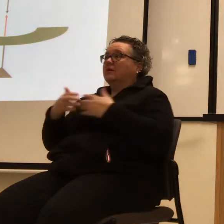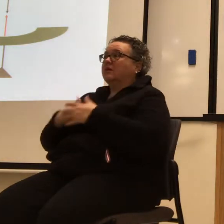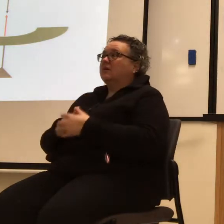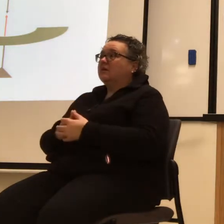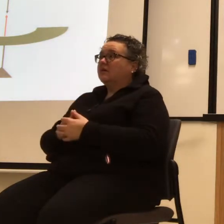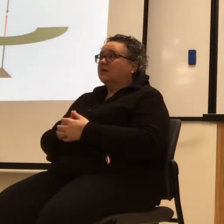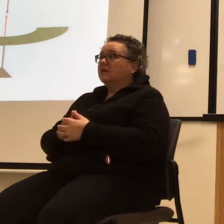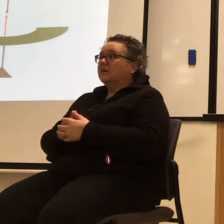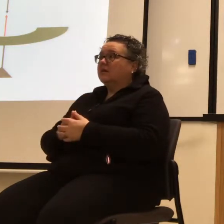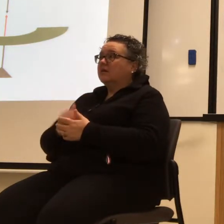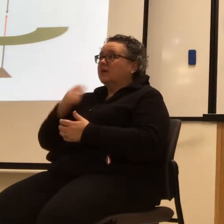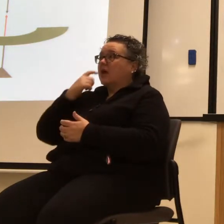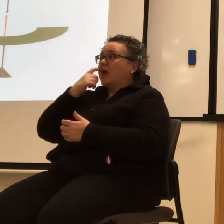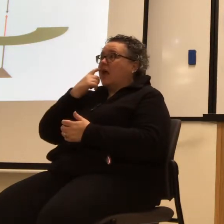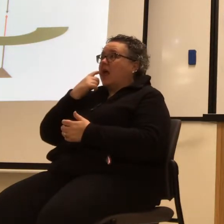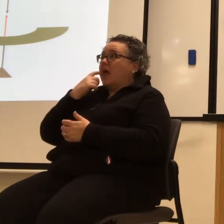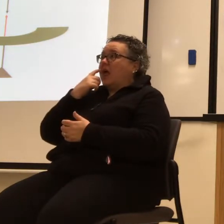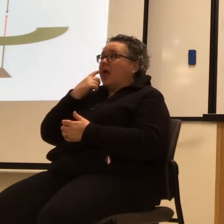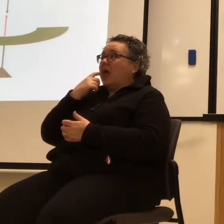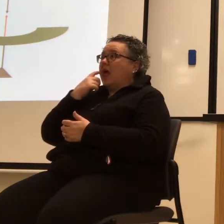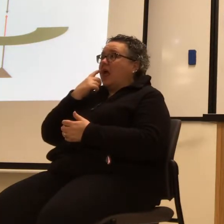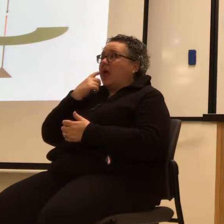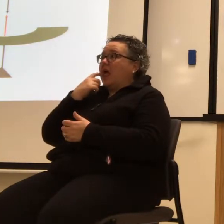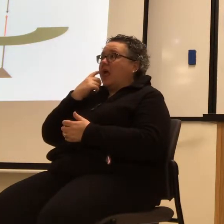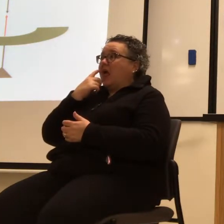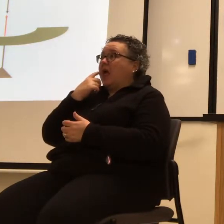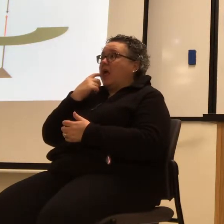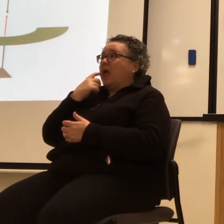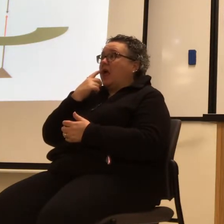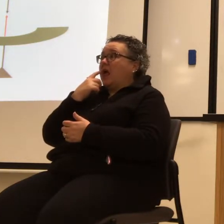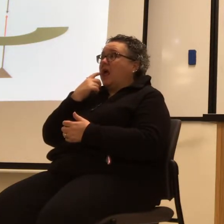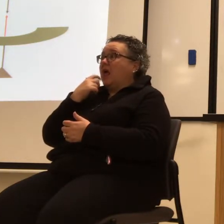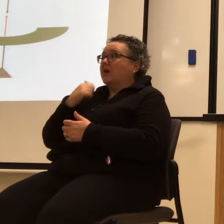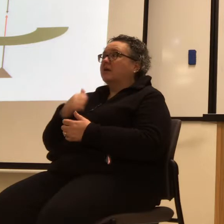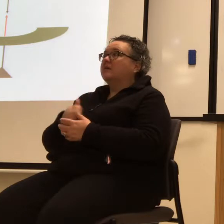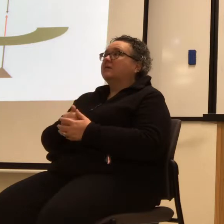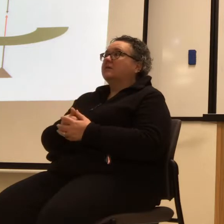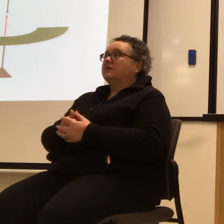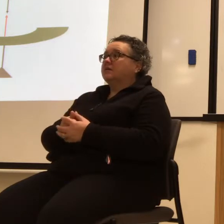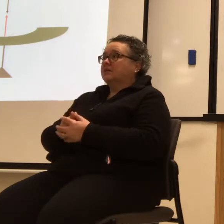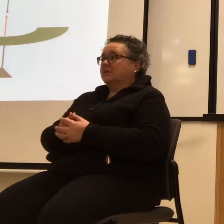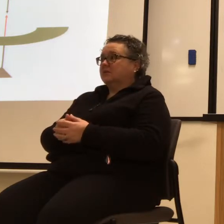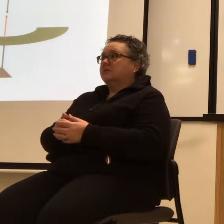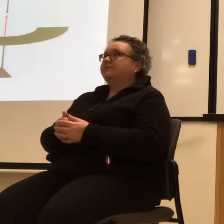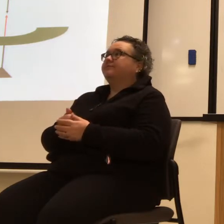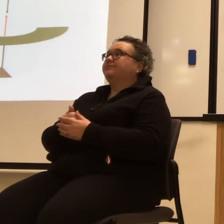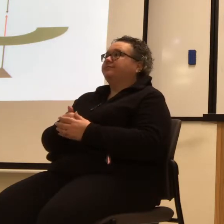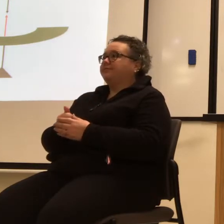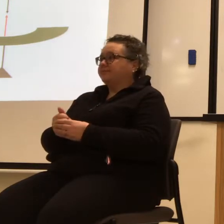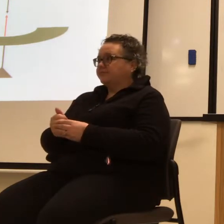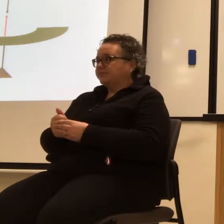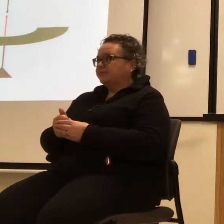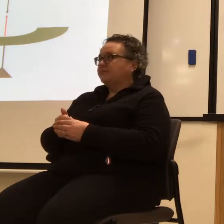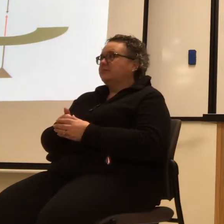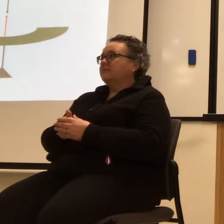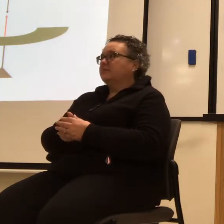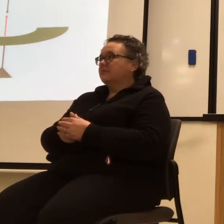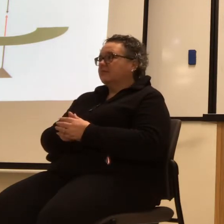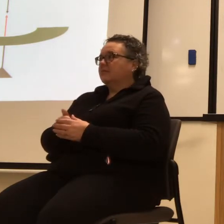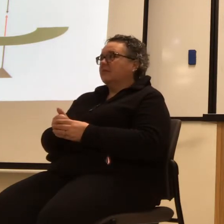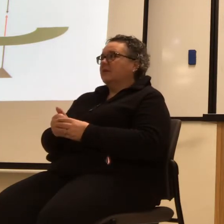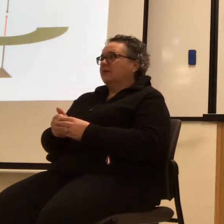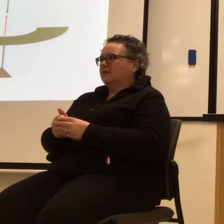it's never too late to exercise. So the calcium homeostasis is very important when you have a lecture on bones. I want to talk about